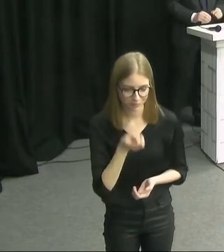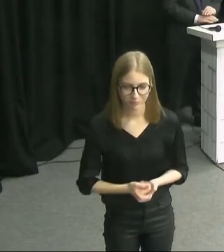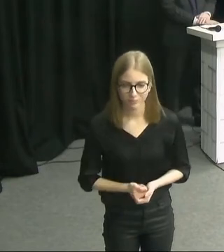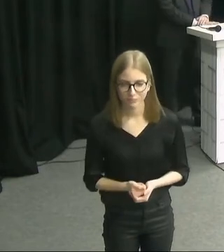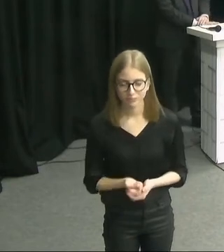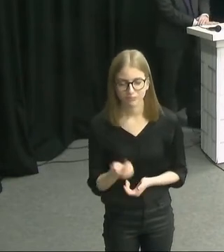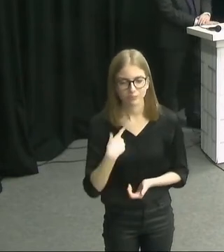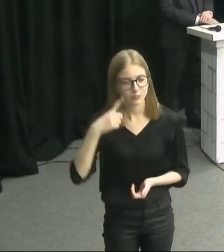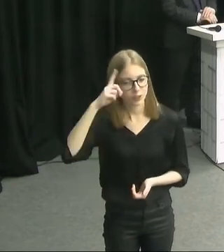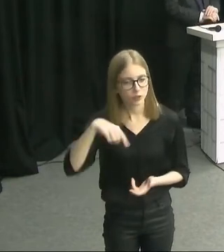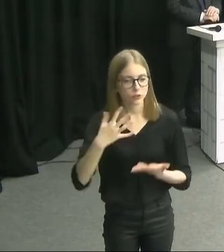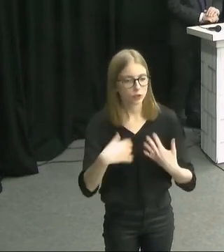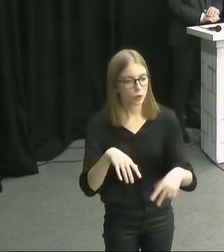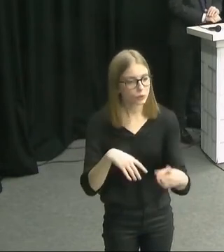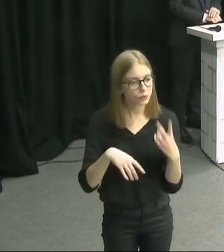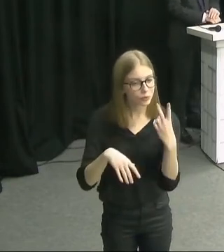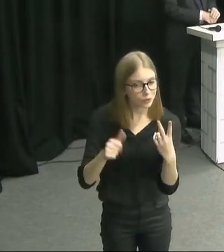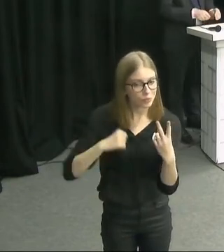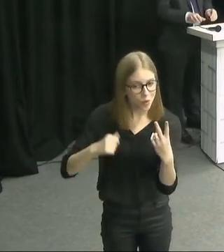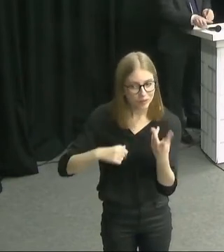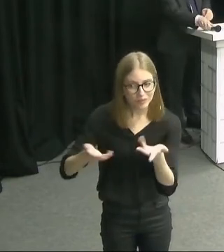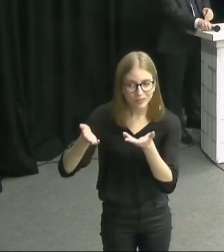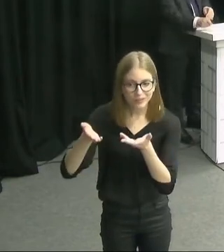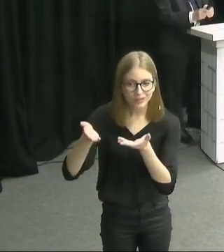Alumni. When I was a dean in